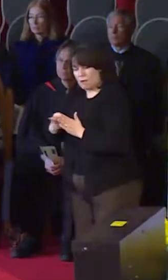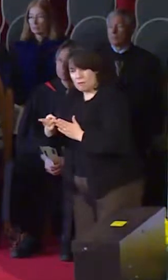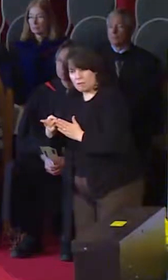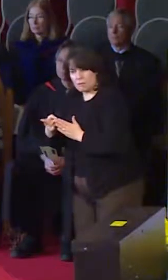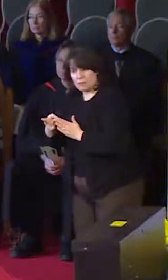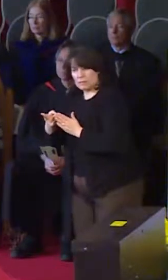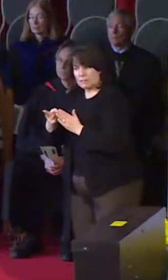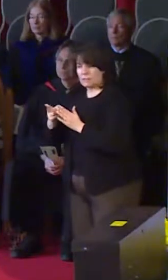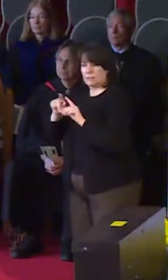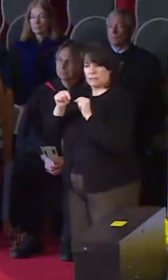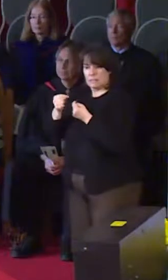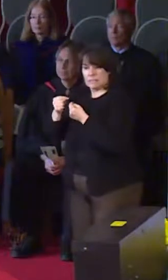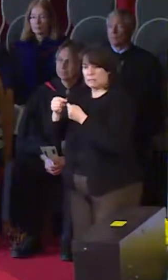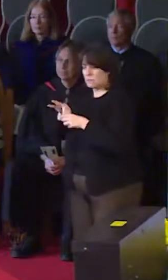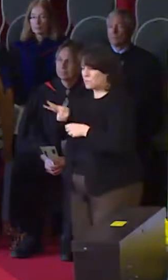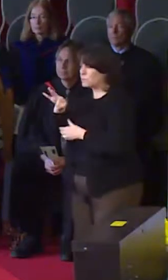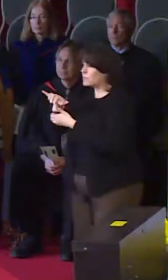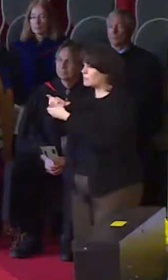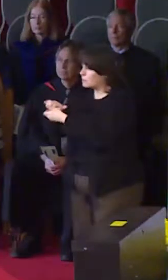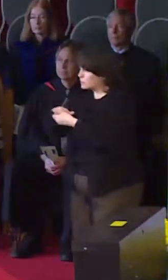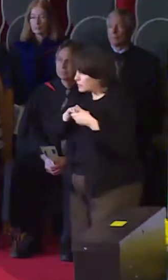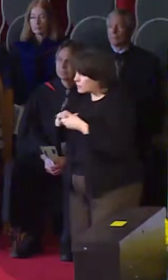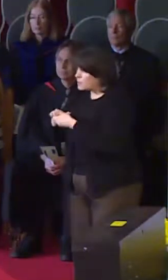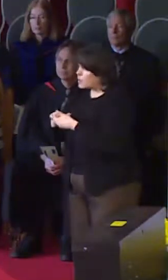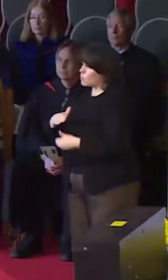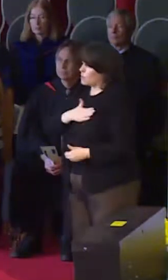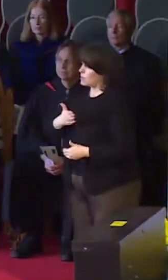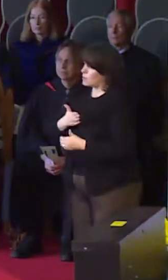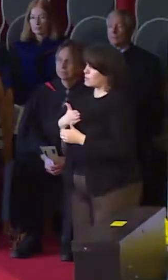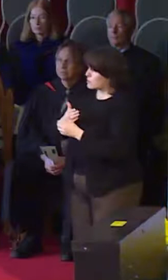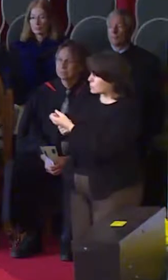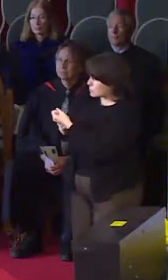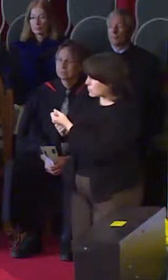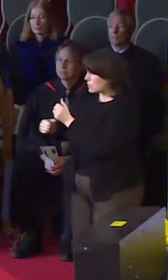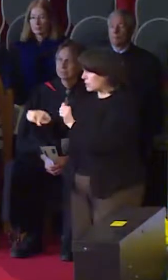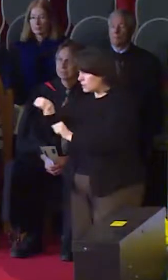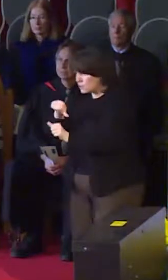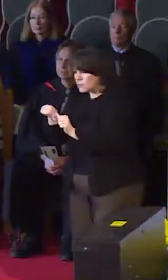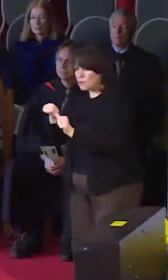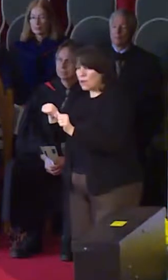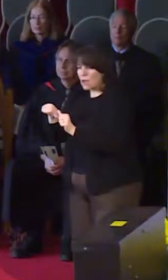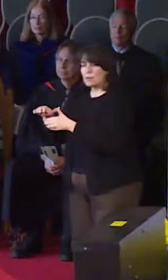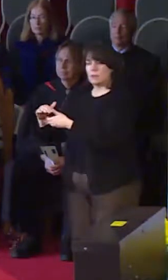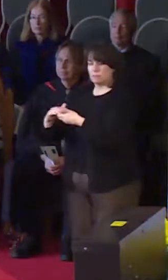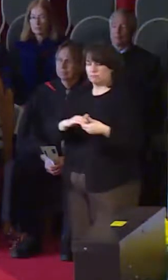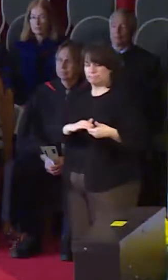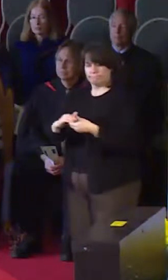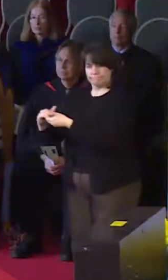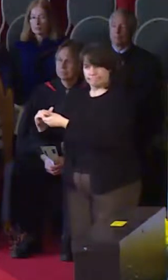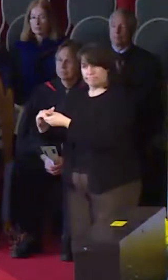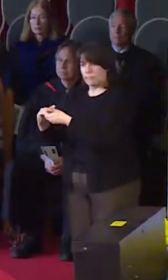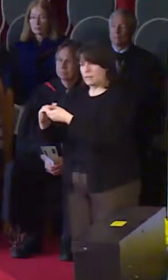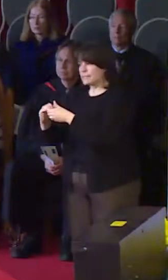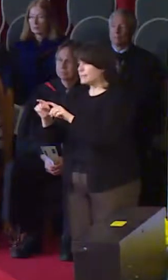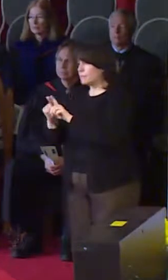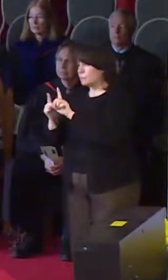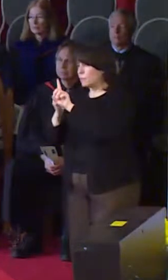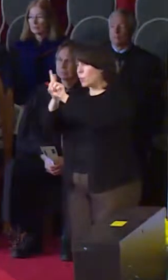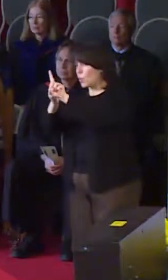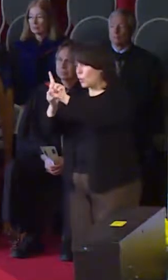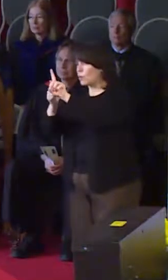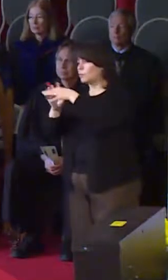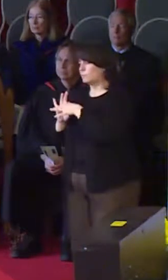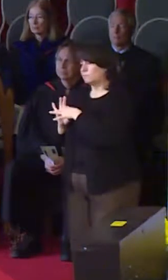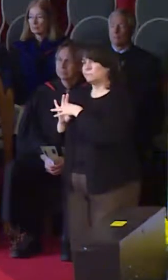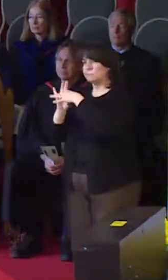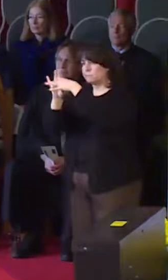community spirit, characterized by the willingness to look out for our neighbors and to work together towards common goals. And